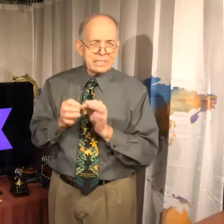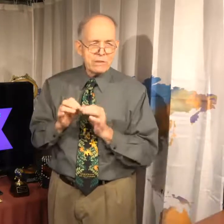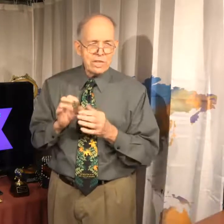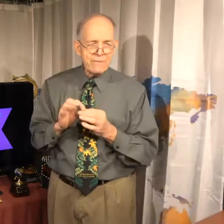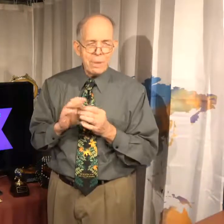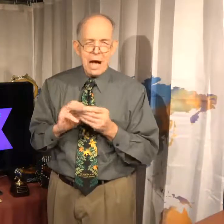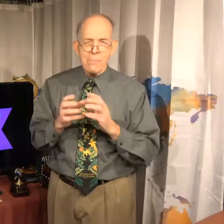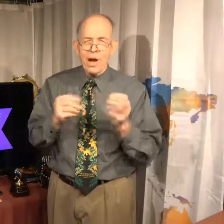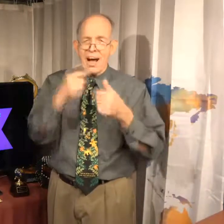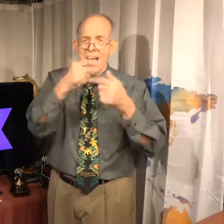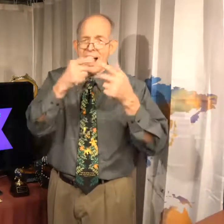Repetition of the Bible.